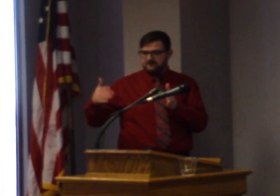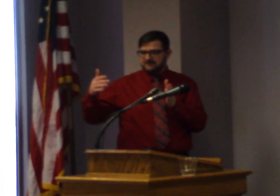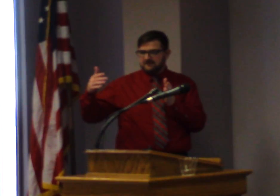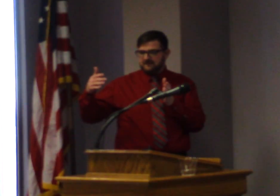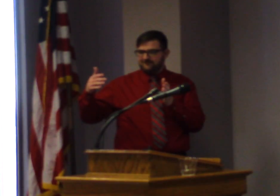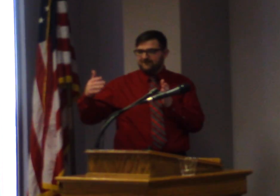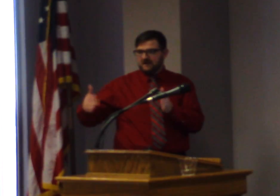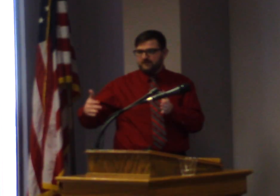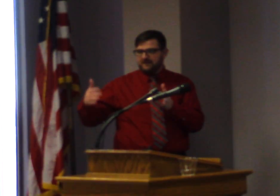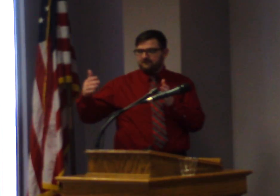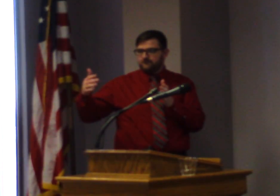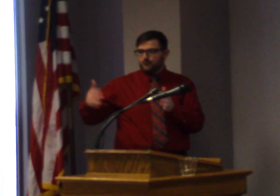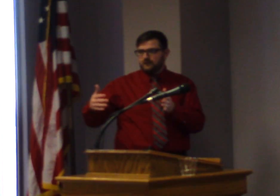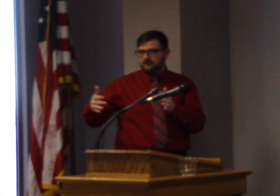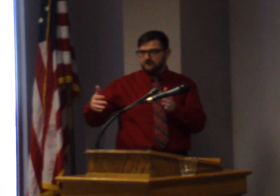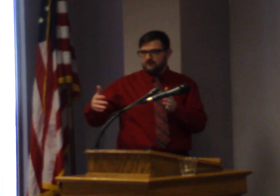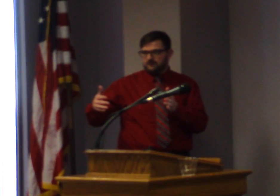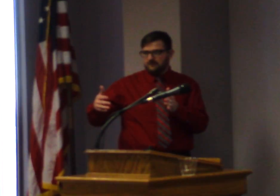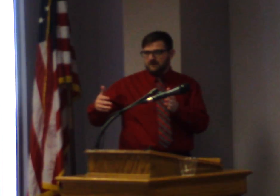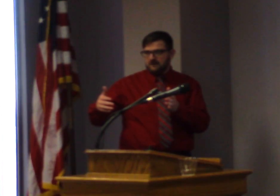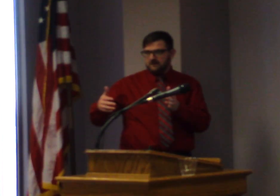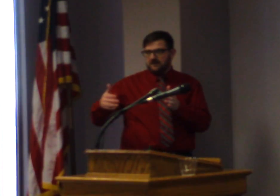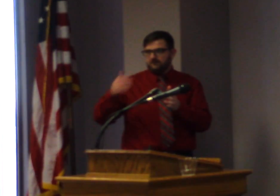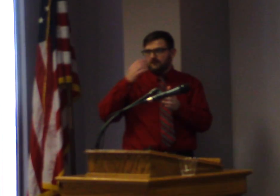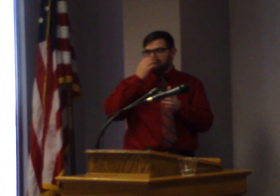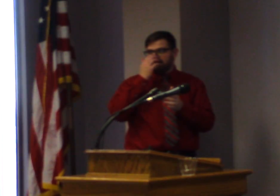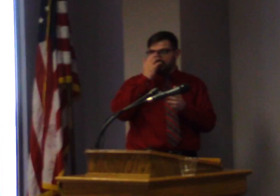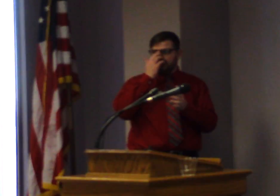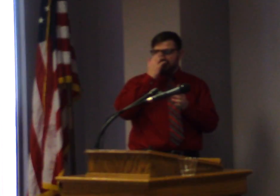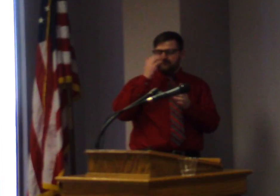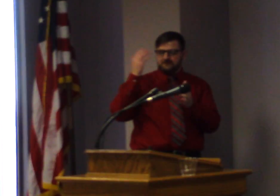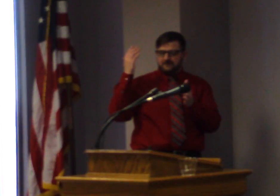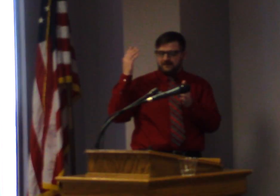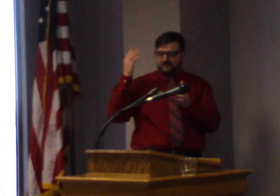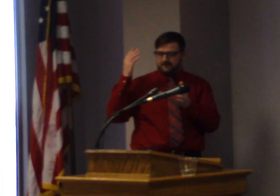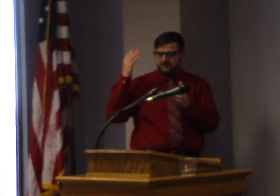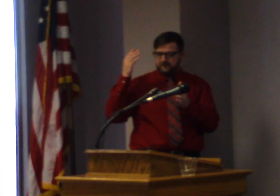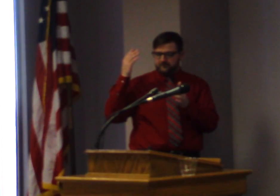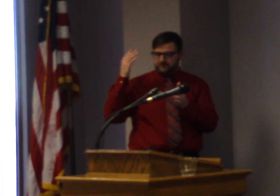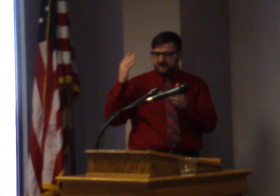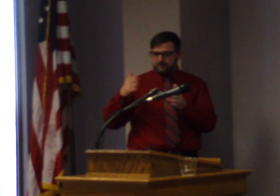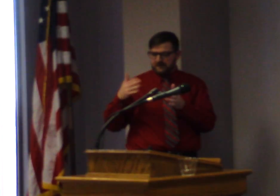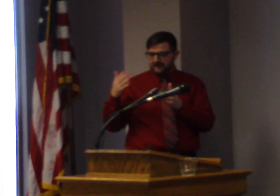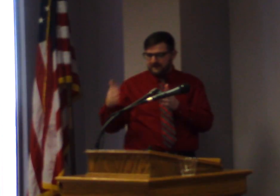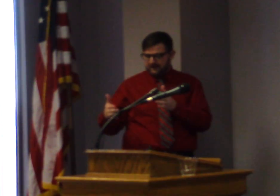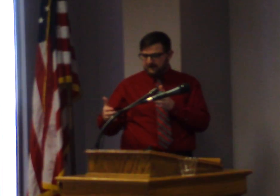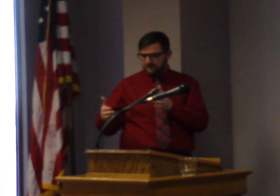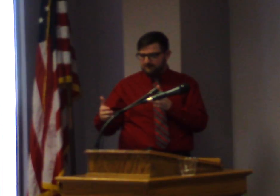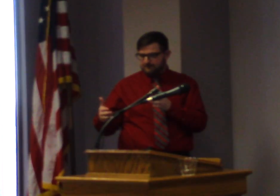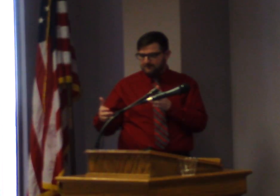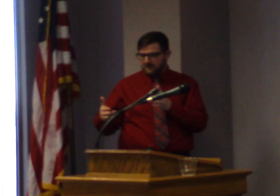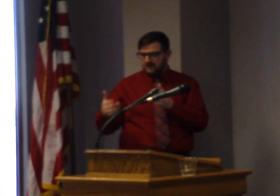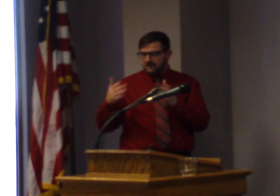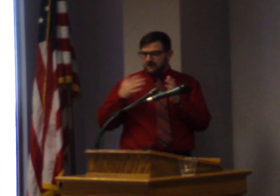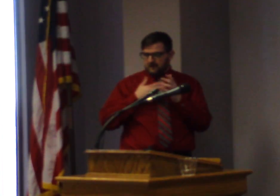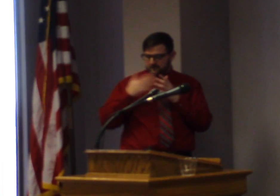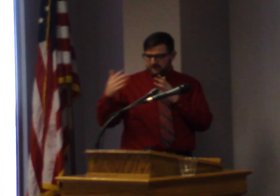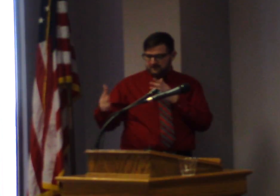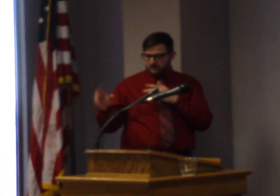the environment for you. Like, for example, when I was in the deafblind camp, all the mentors,